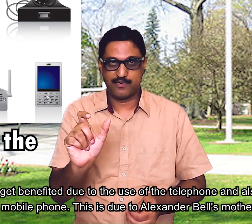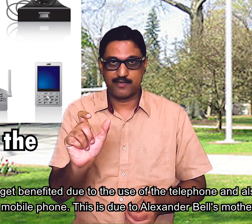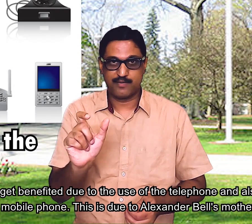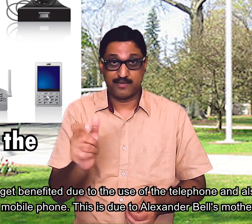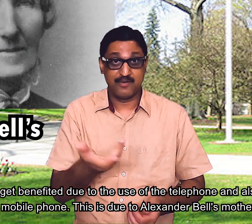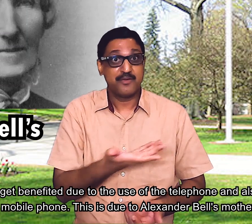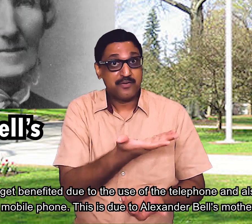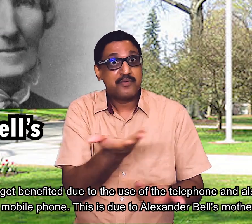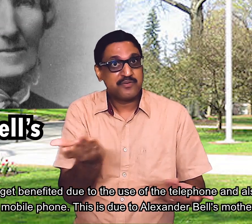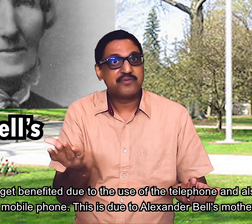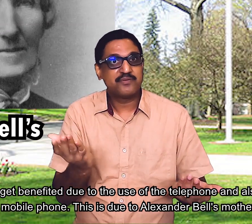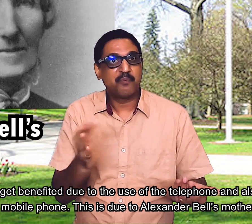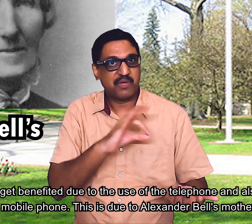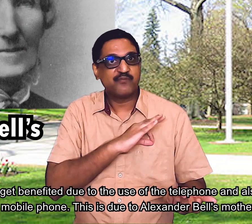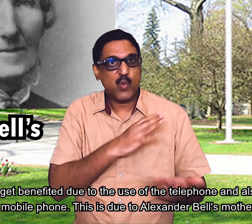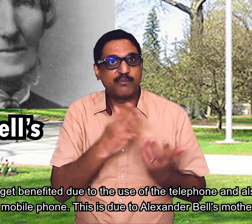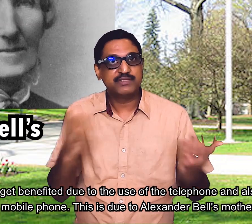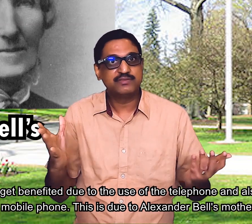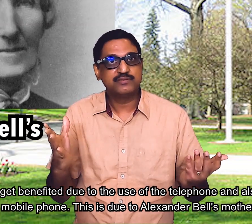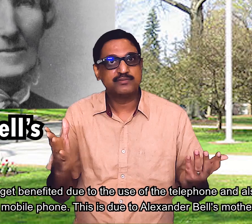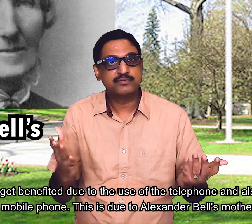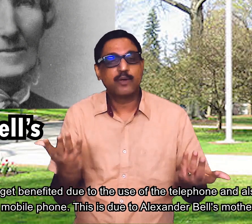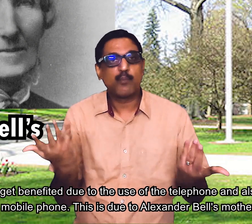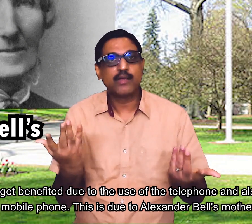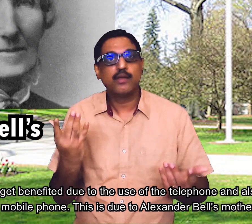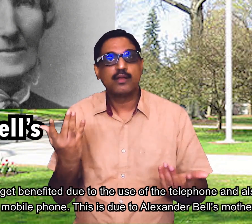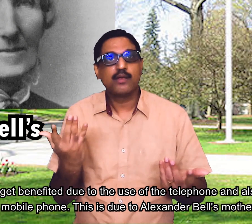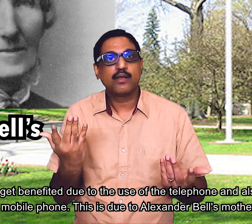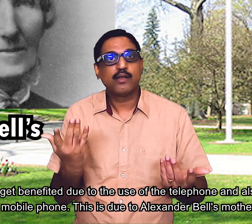phones. This is due to Alexander Bell's mother's deafness.